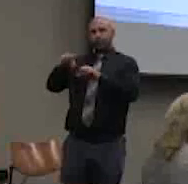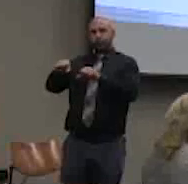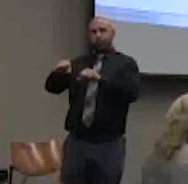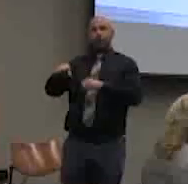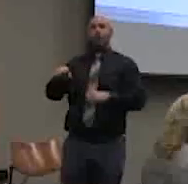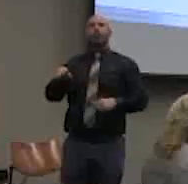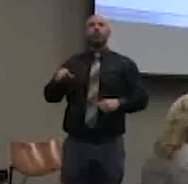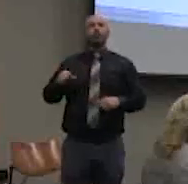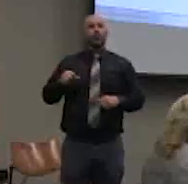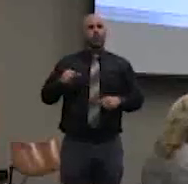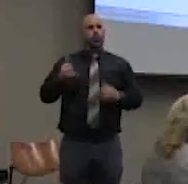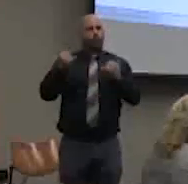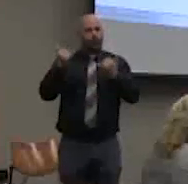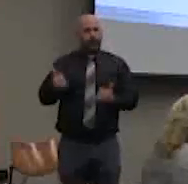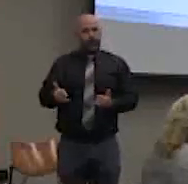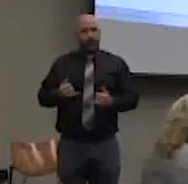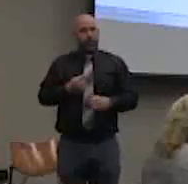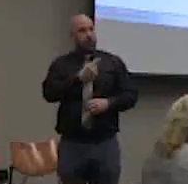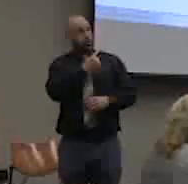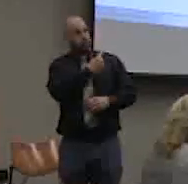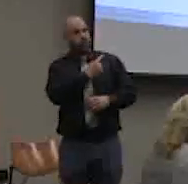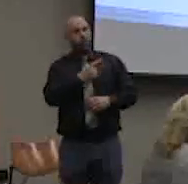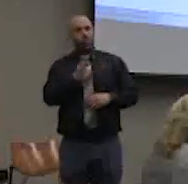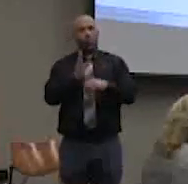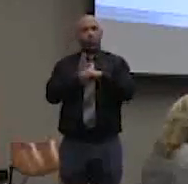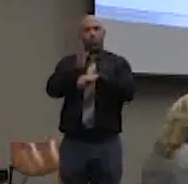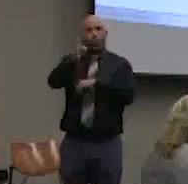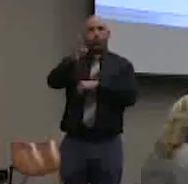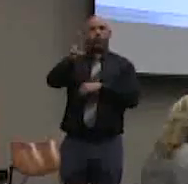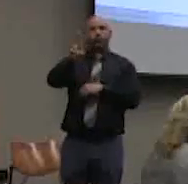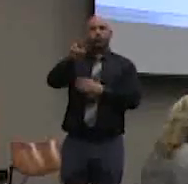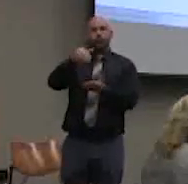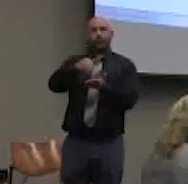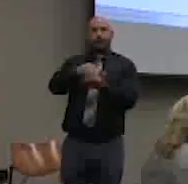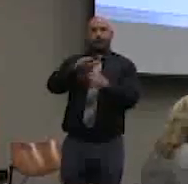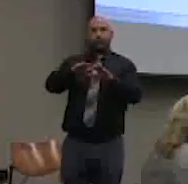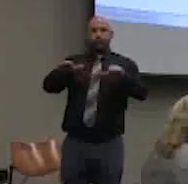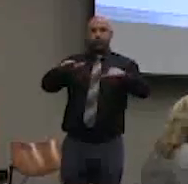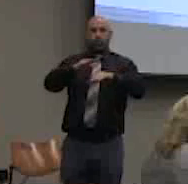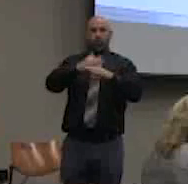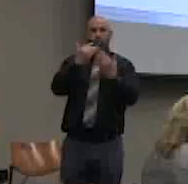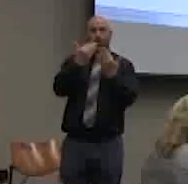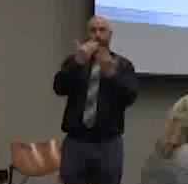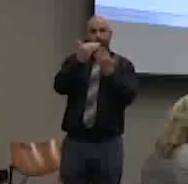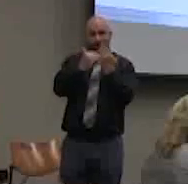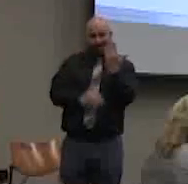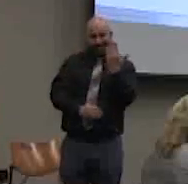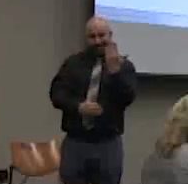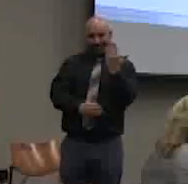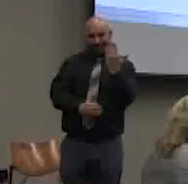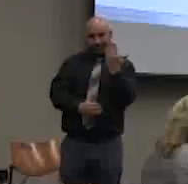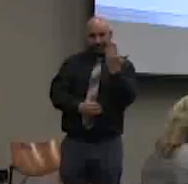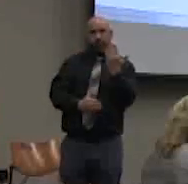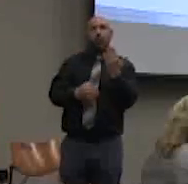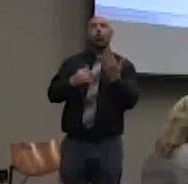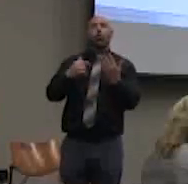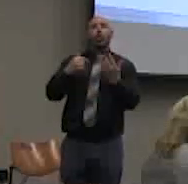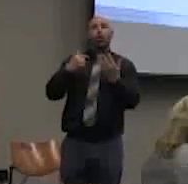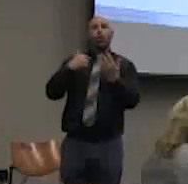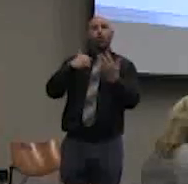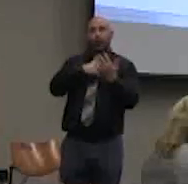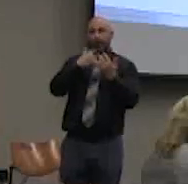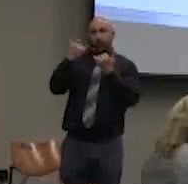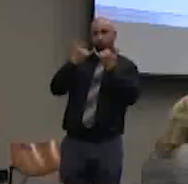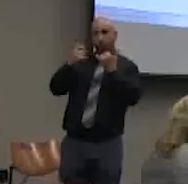time over 2,000 children off the wait list. And by that I mean we have called those families, we have said, good news,